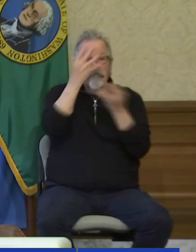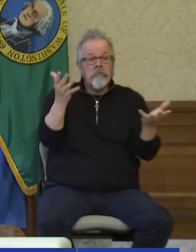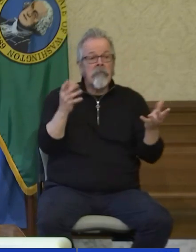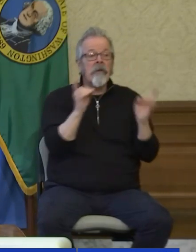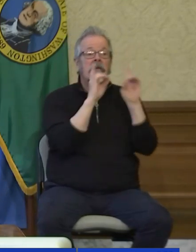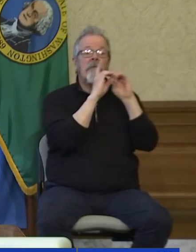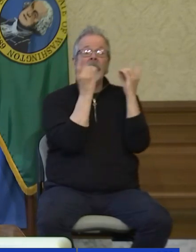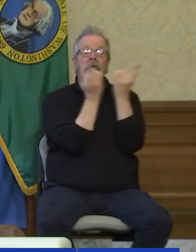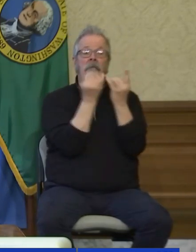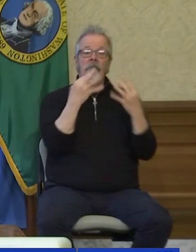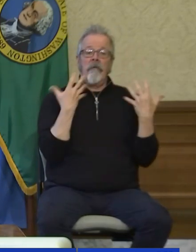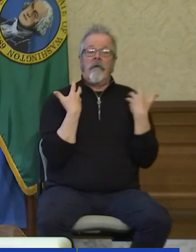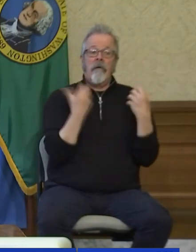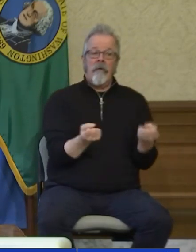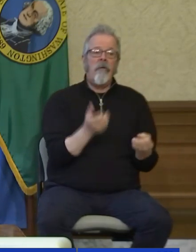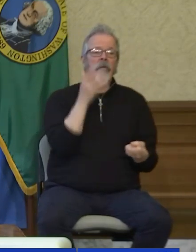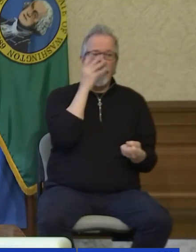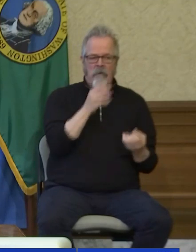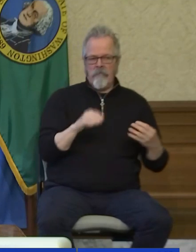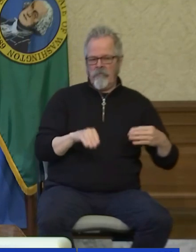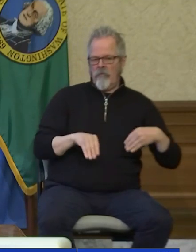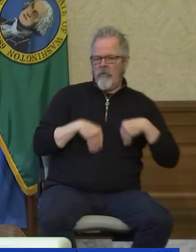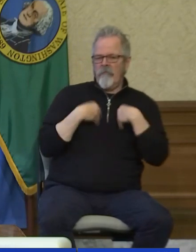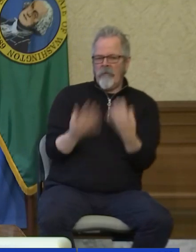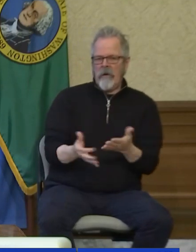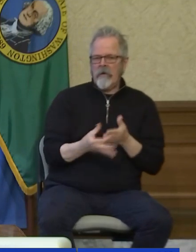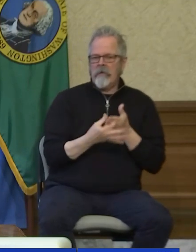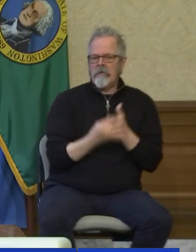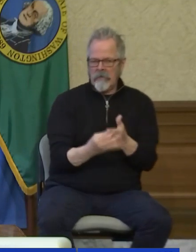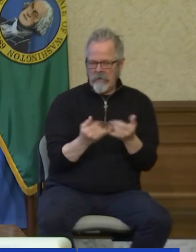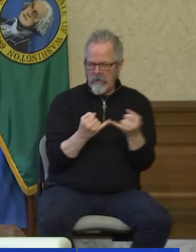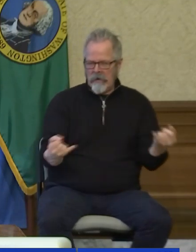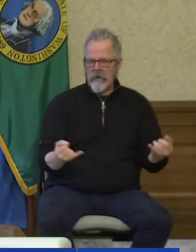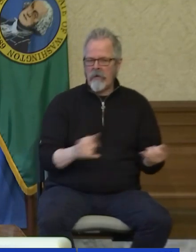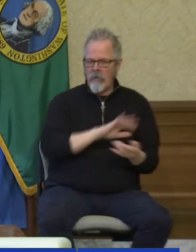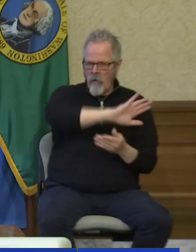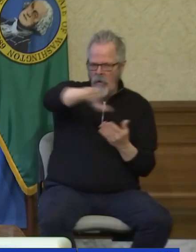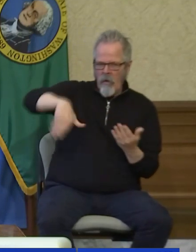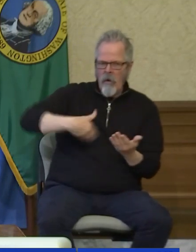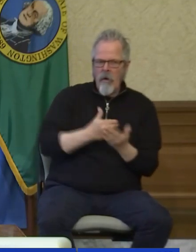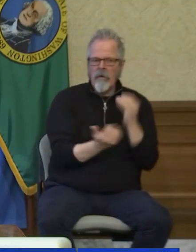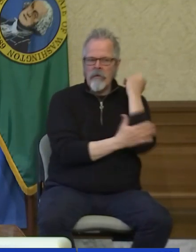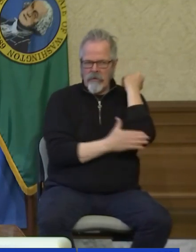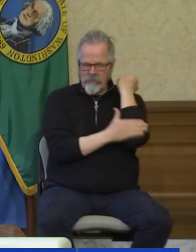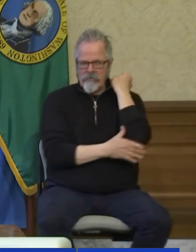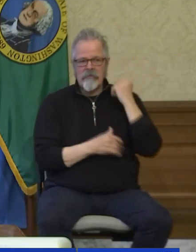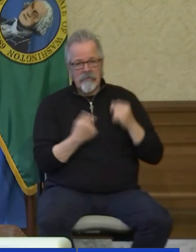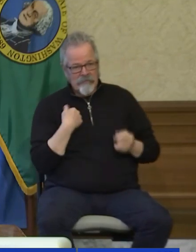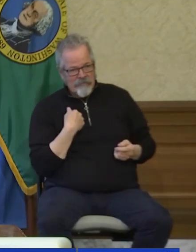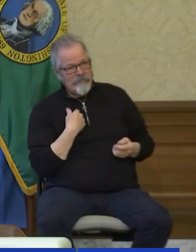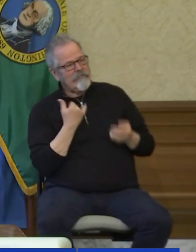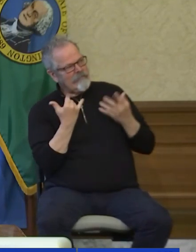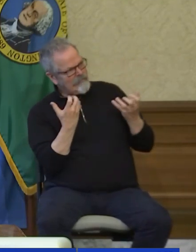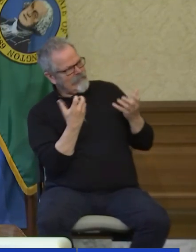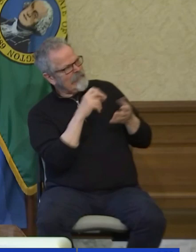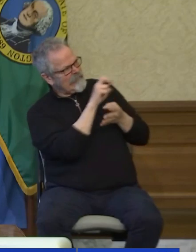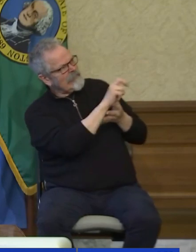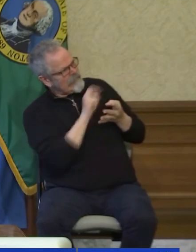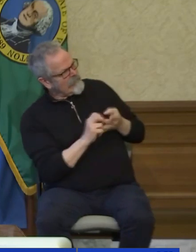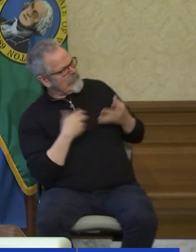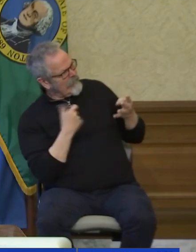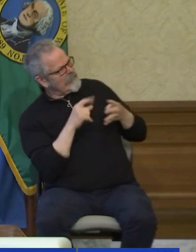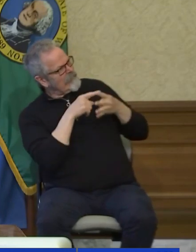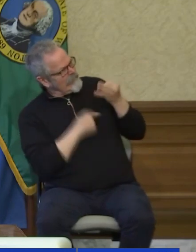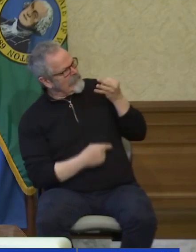And in the next 2 weeks, the Department of Health and my office will consider additional criteria that could potentially allow other counties to apply